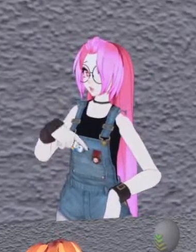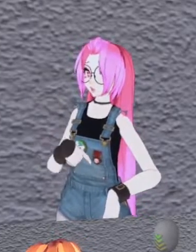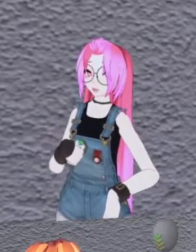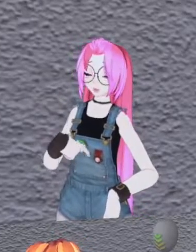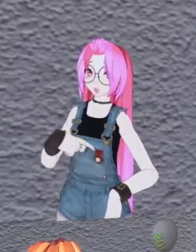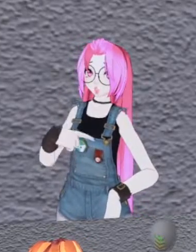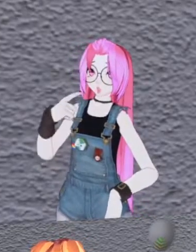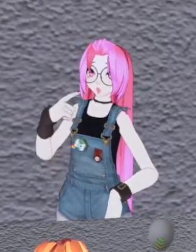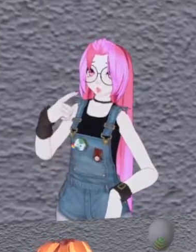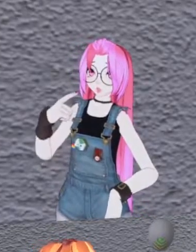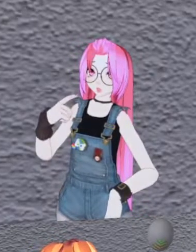So,